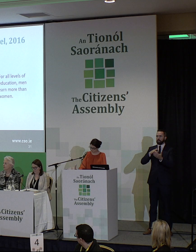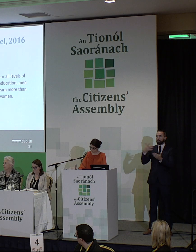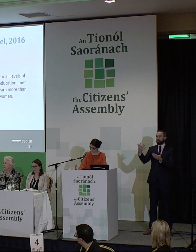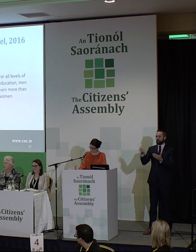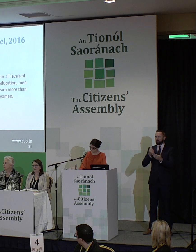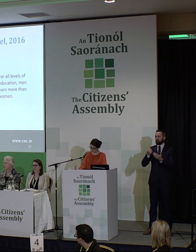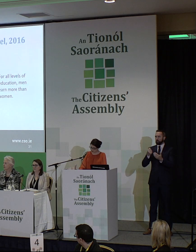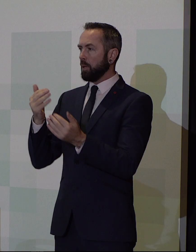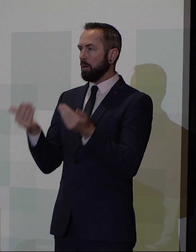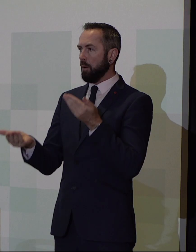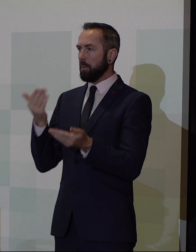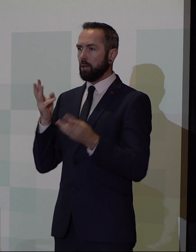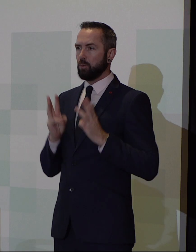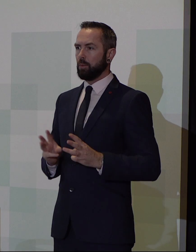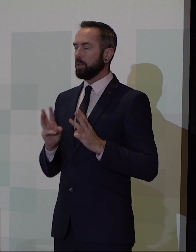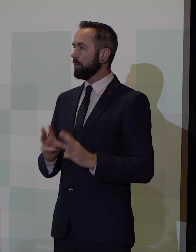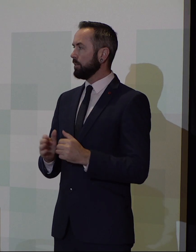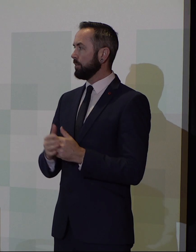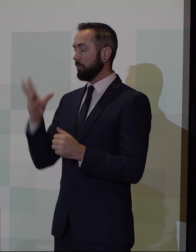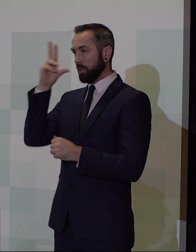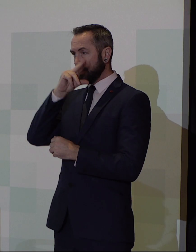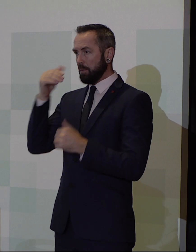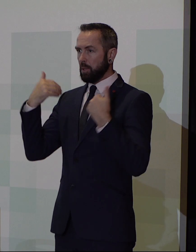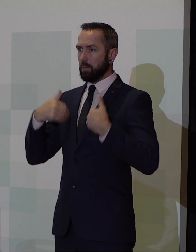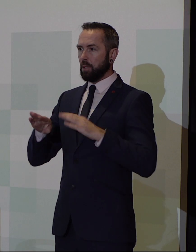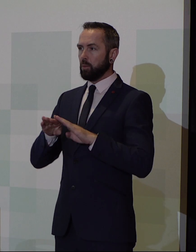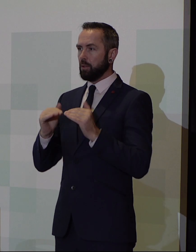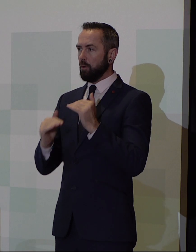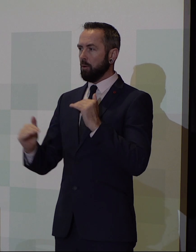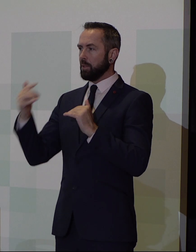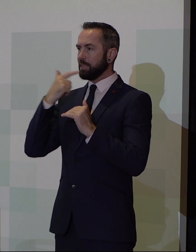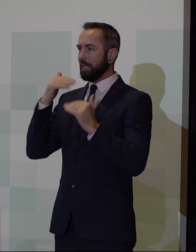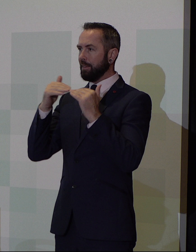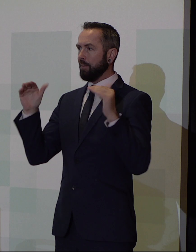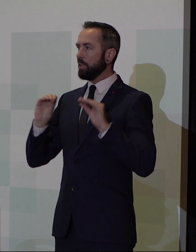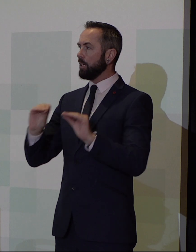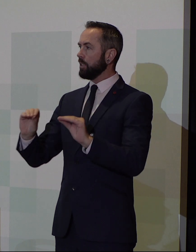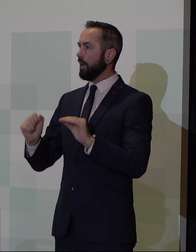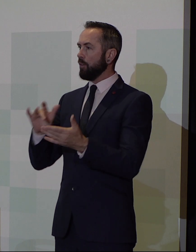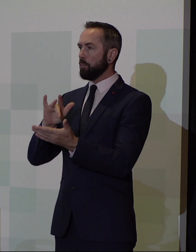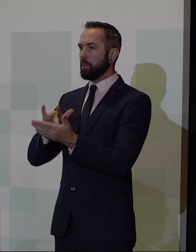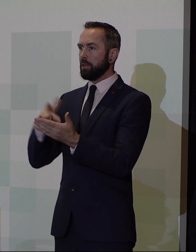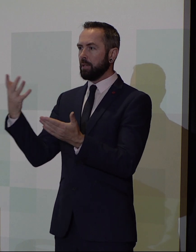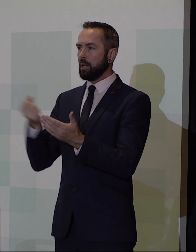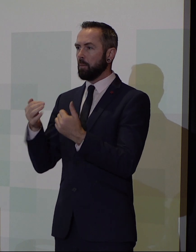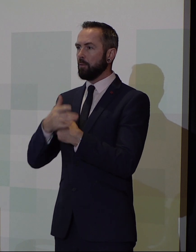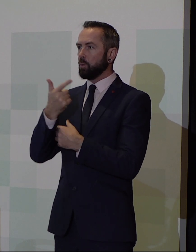women. For example, men with upper secondary education had a median earned income